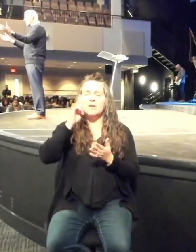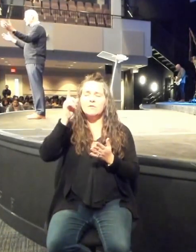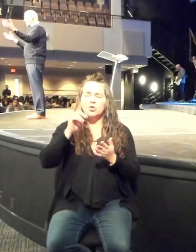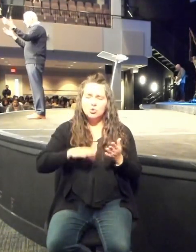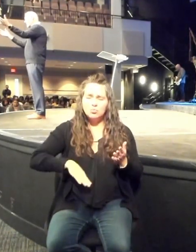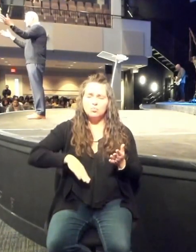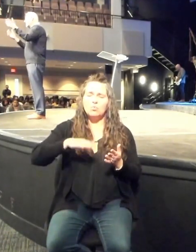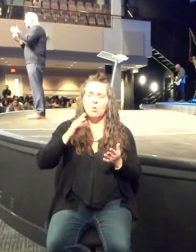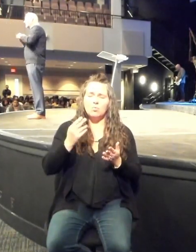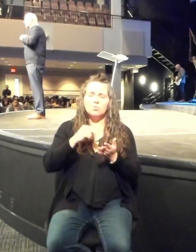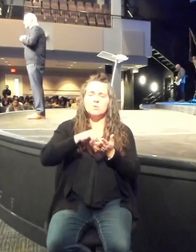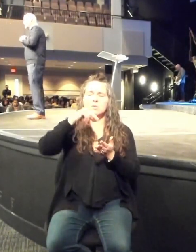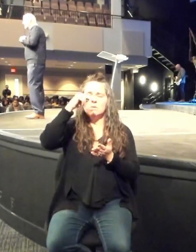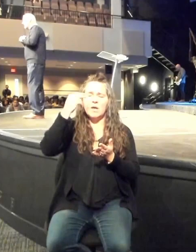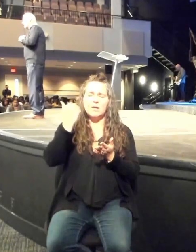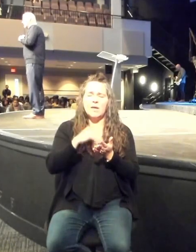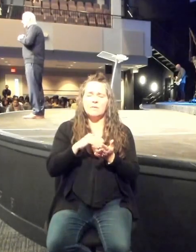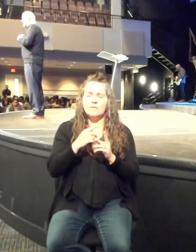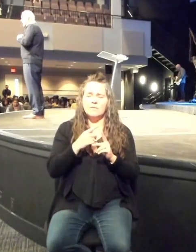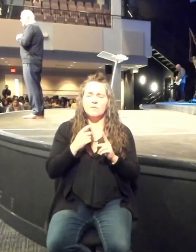go ahead and tell them that I believe in you, Jesus.